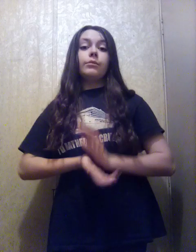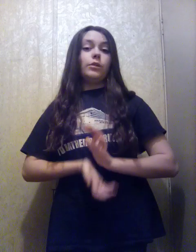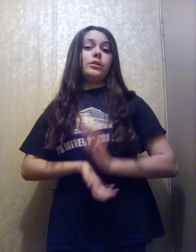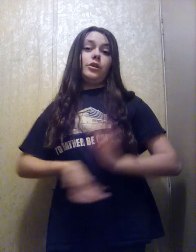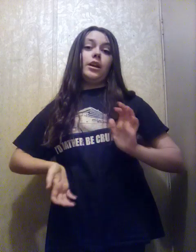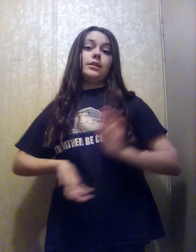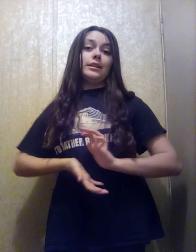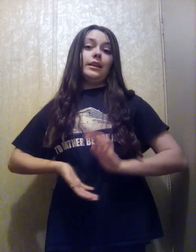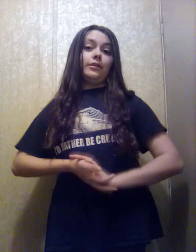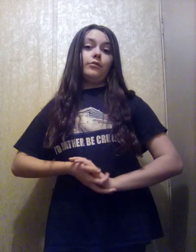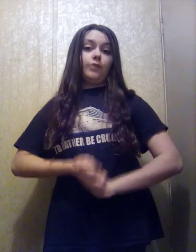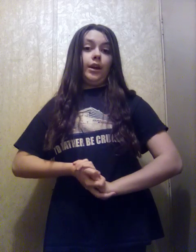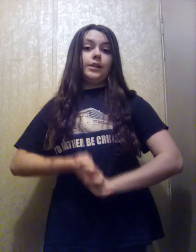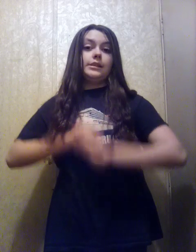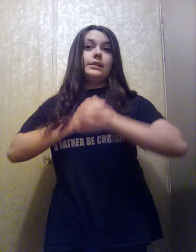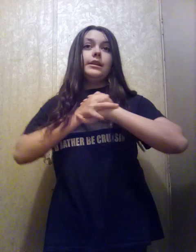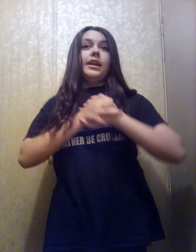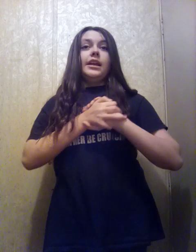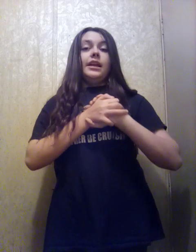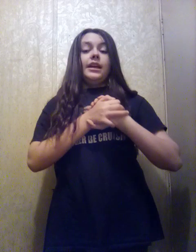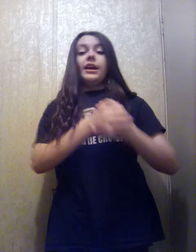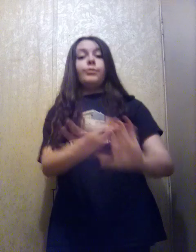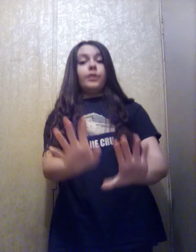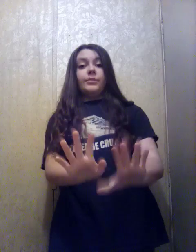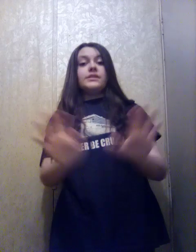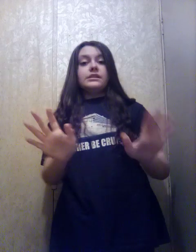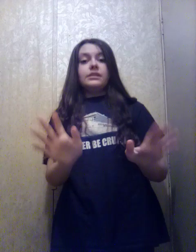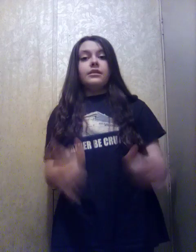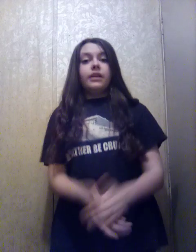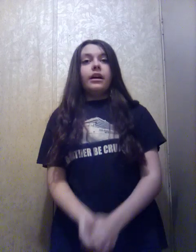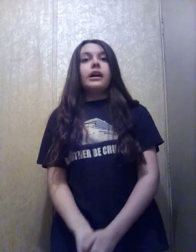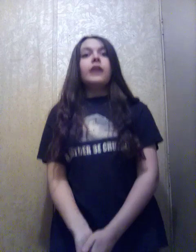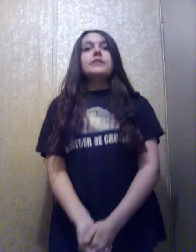I'm really trying to get those credits. I promise. Also,